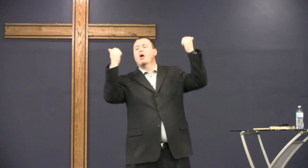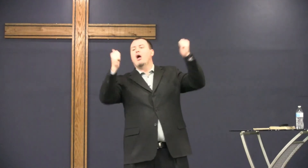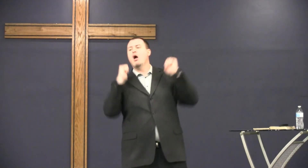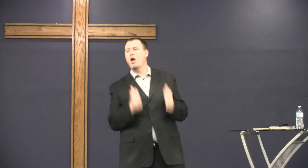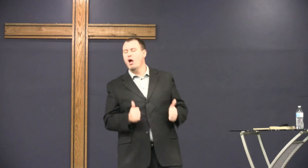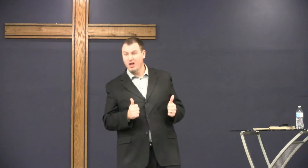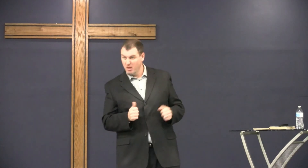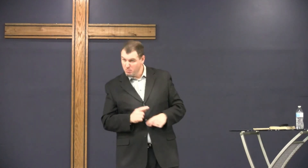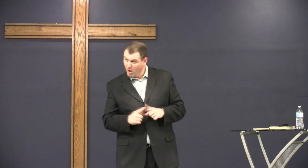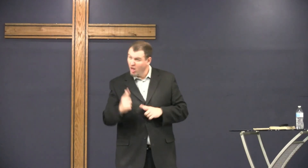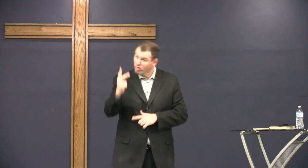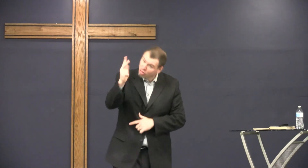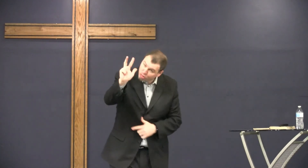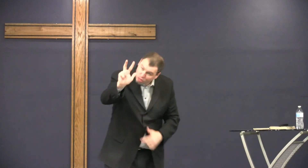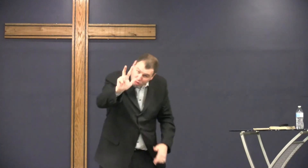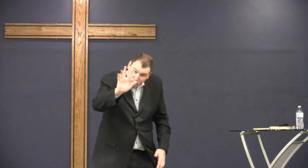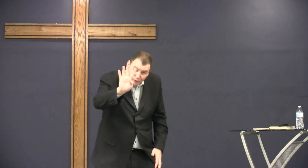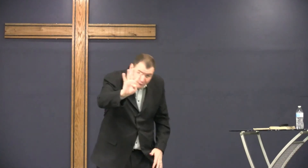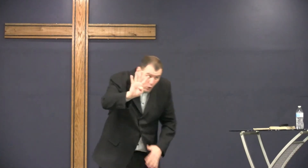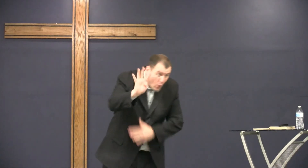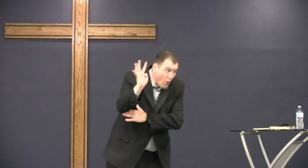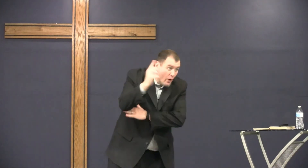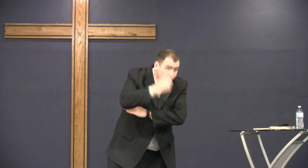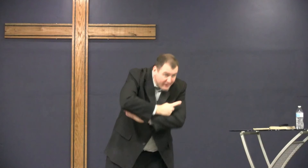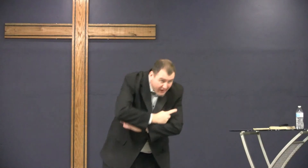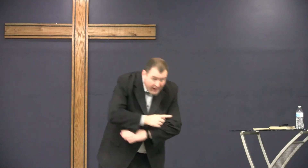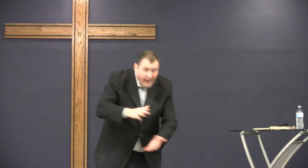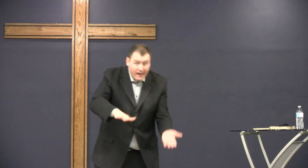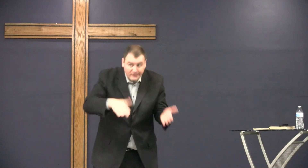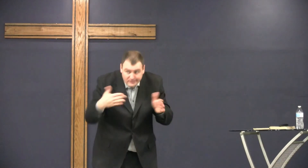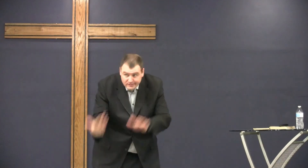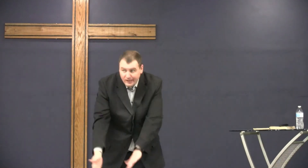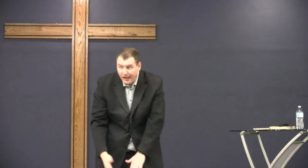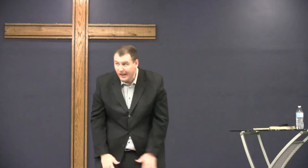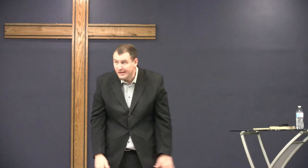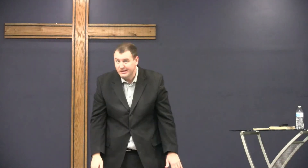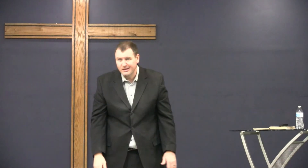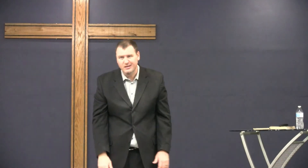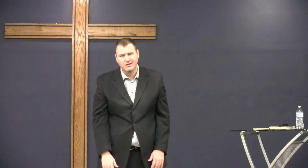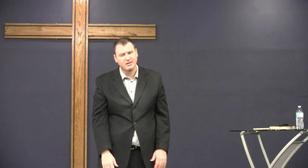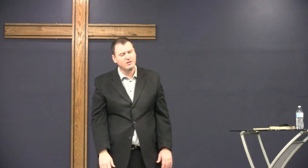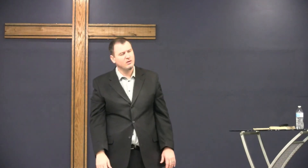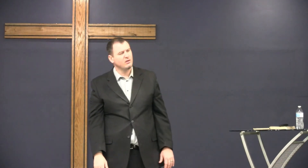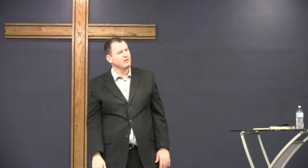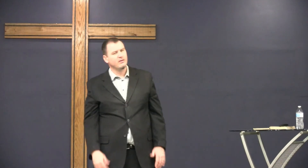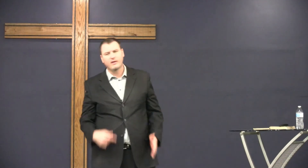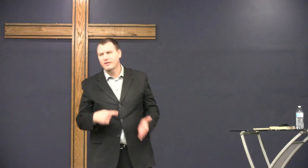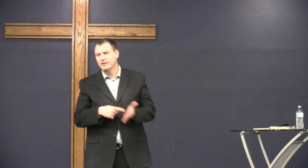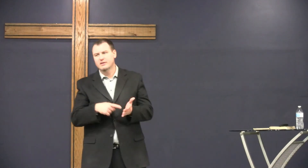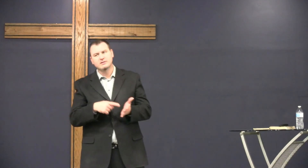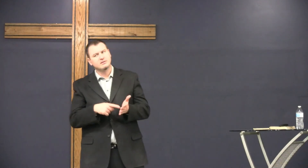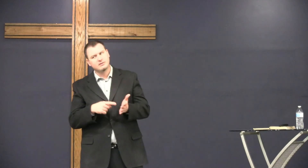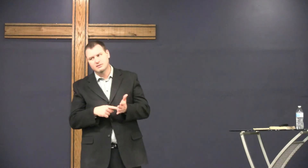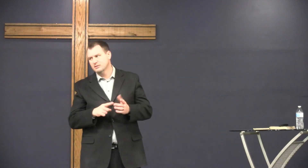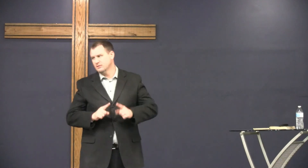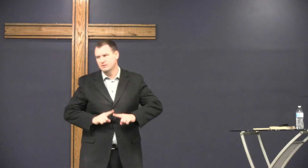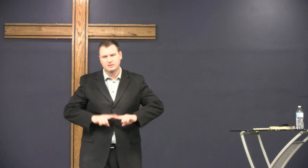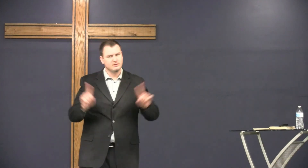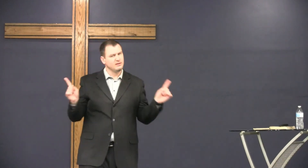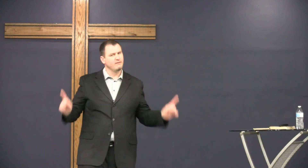for a very short time. But for 3-4 days, dead.